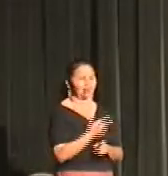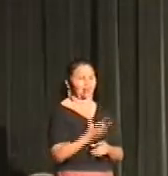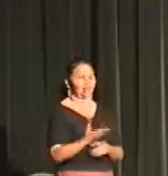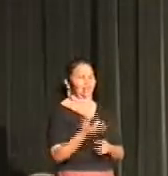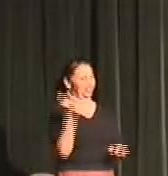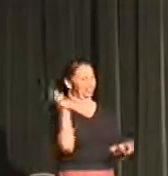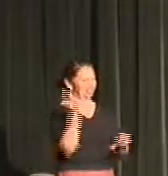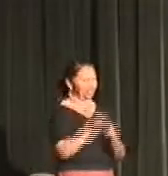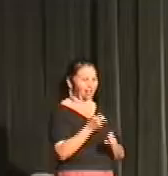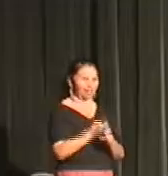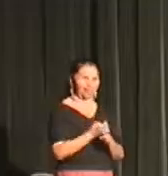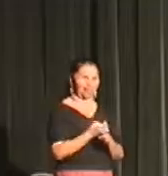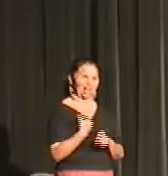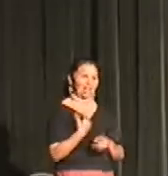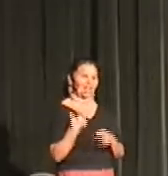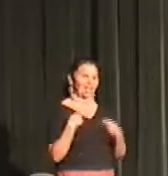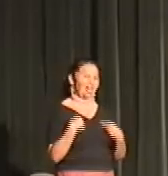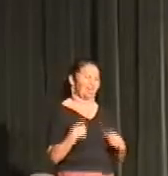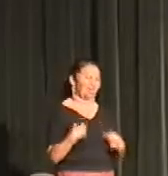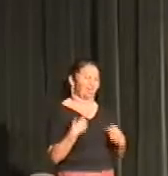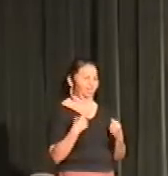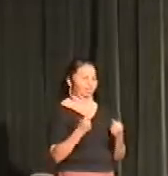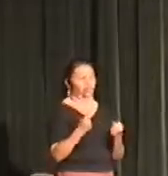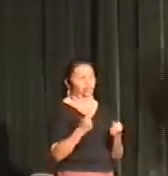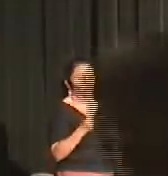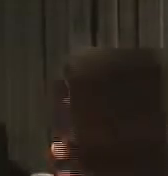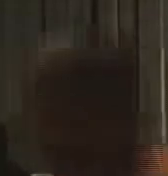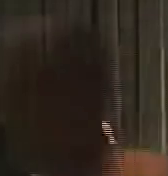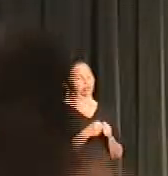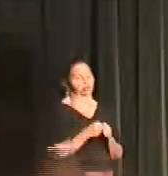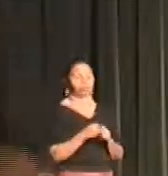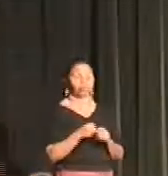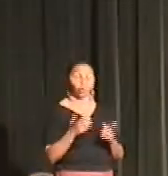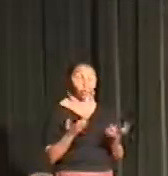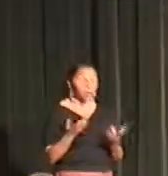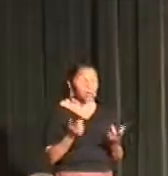those, you know, health problems and stuff. But I learned to just show up and do the best I could.